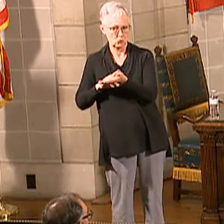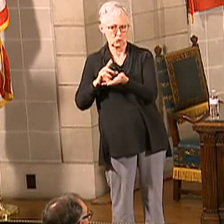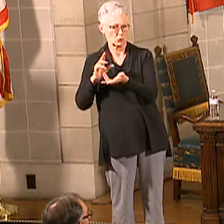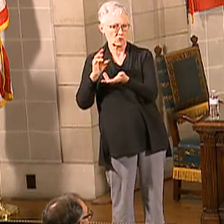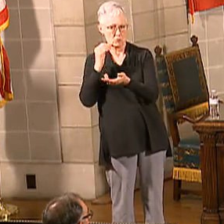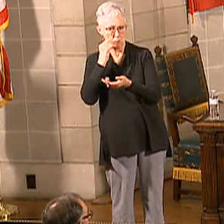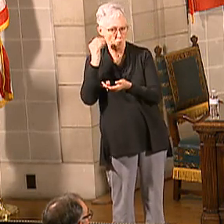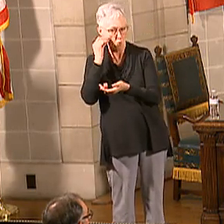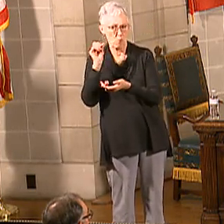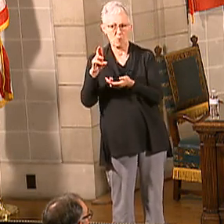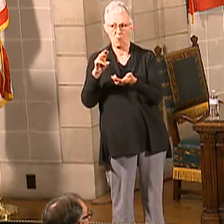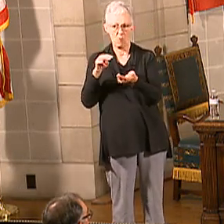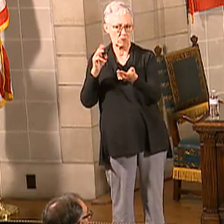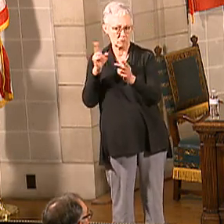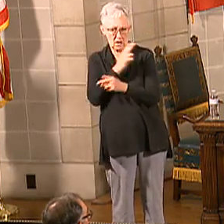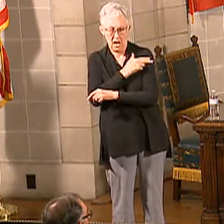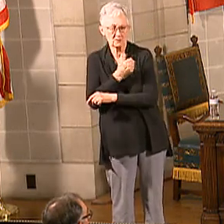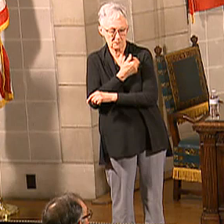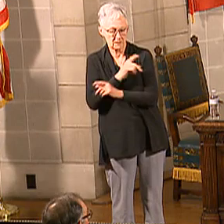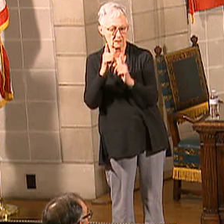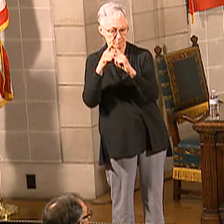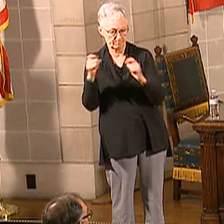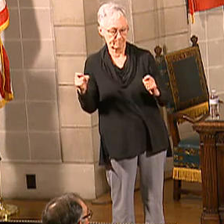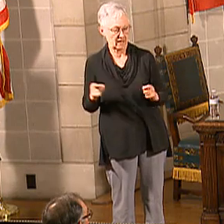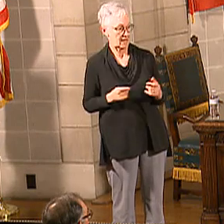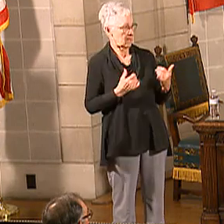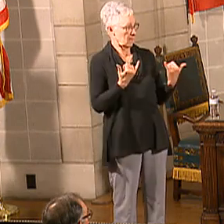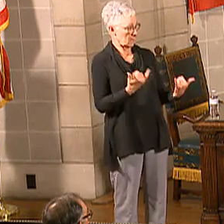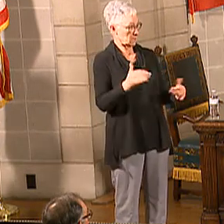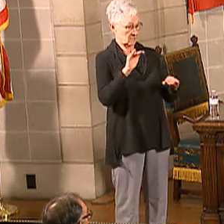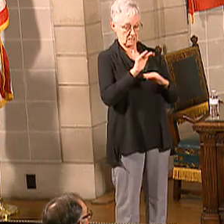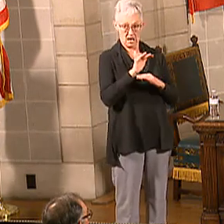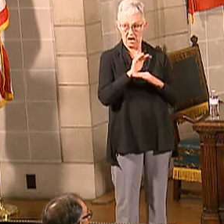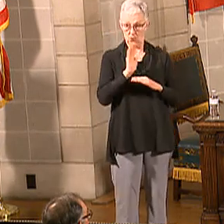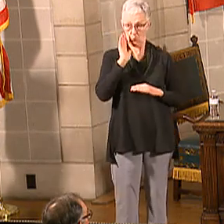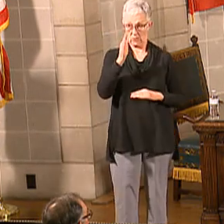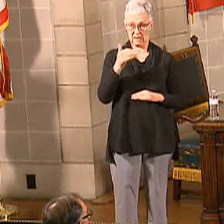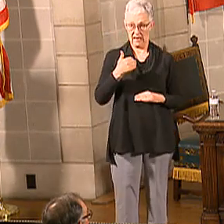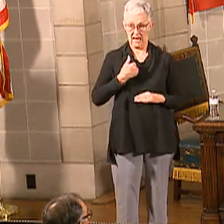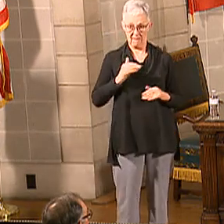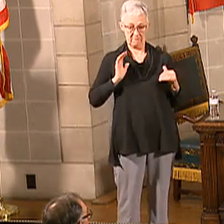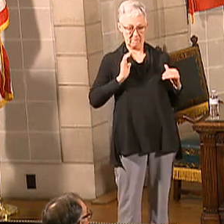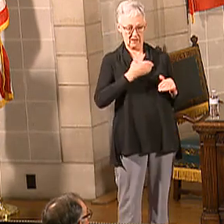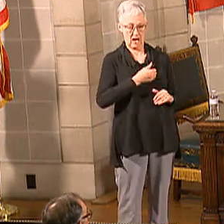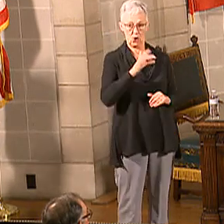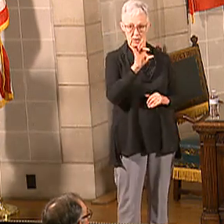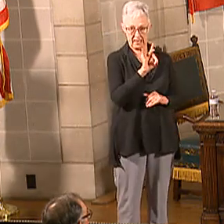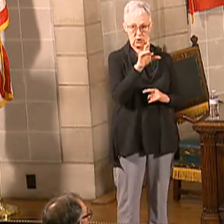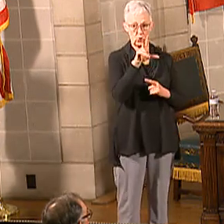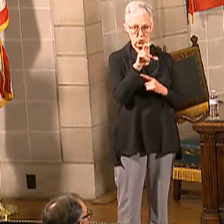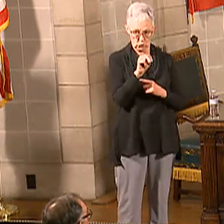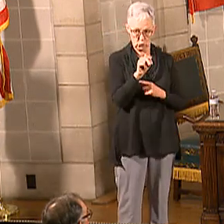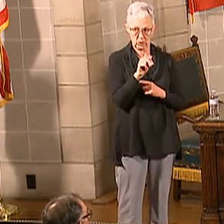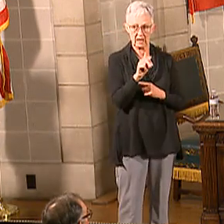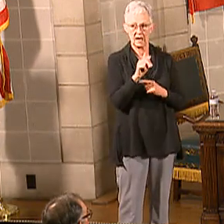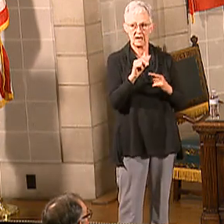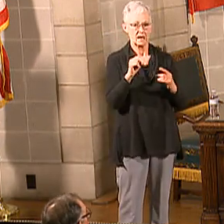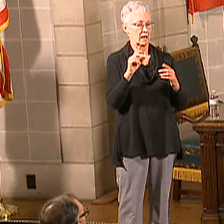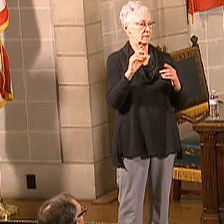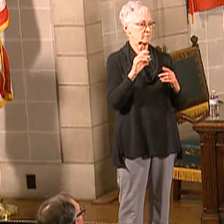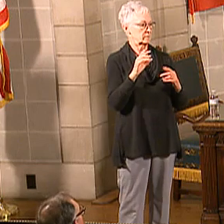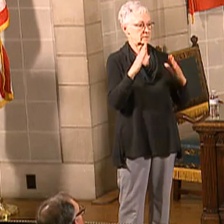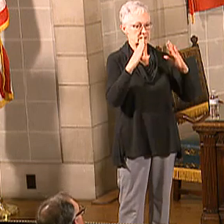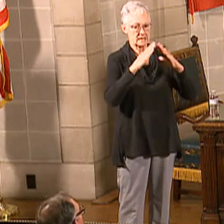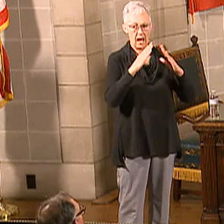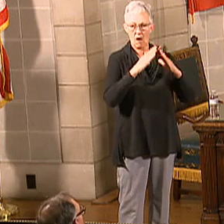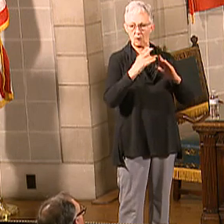Albin. It'll be our NET show that we did last week, only we'll go back to the regular time. It's called Speaking of Nebraska. It'll be at 8:30 to 9:30 on NET